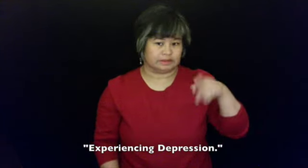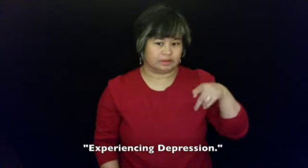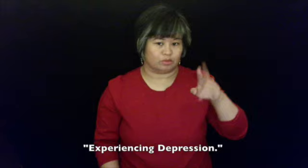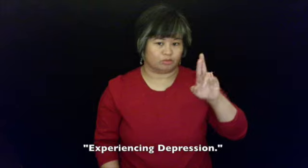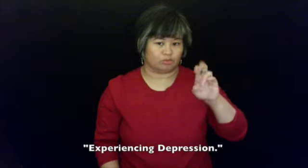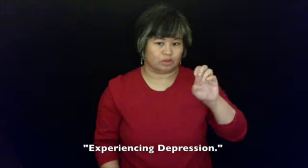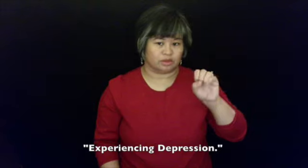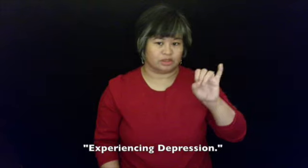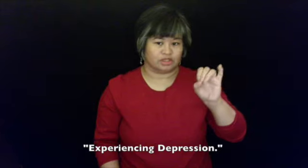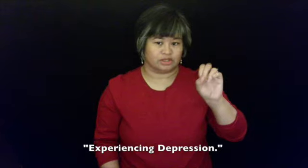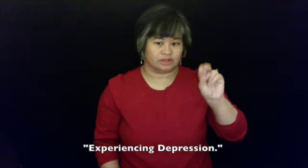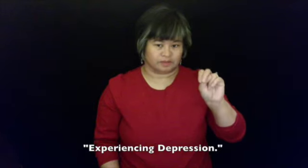Depression.